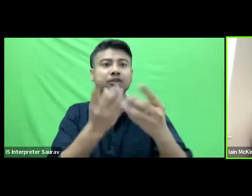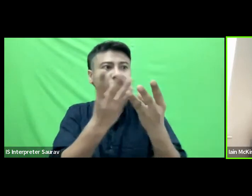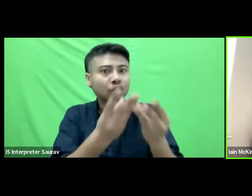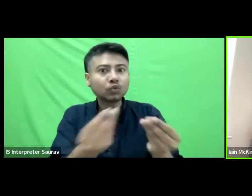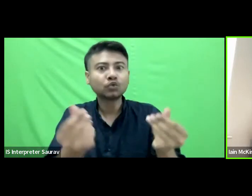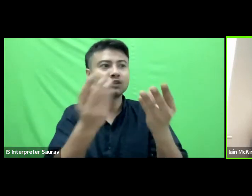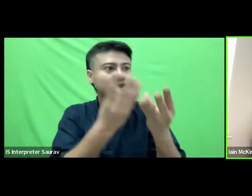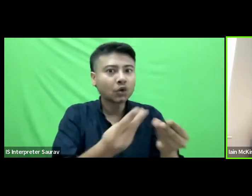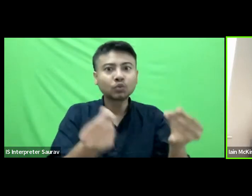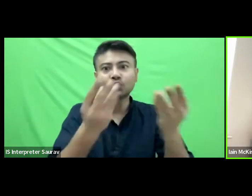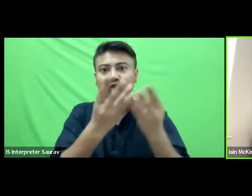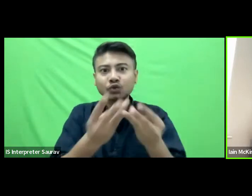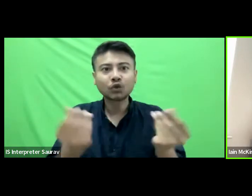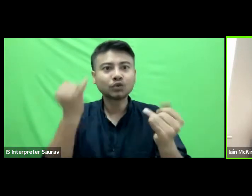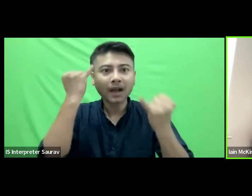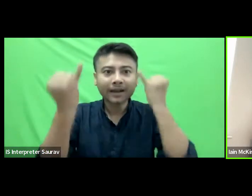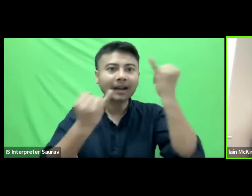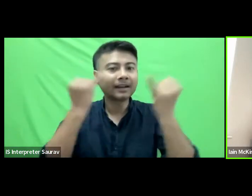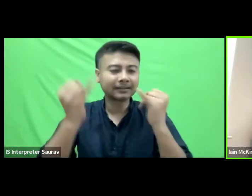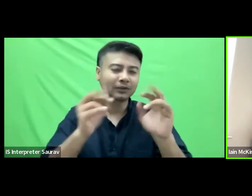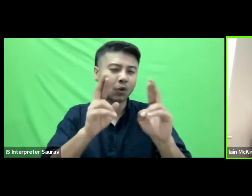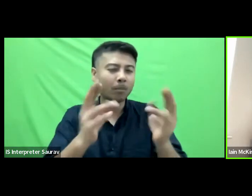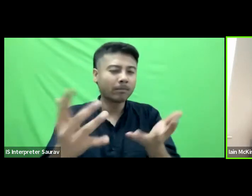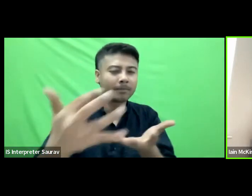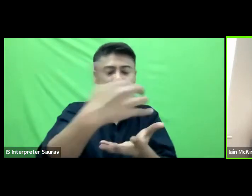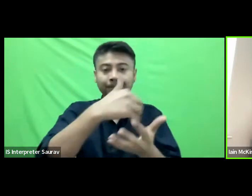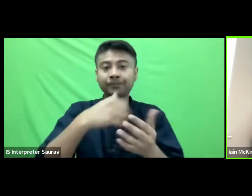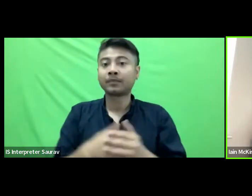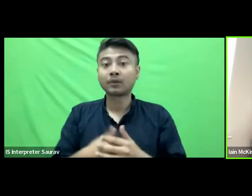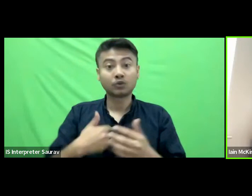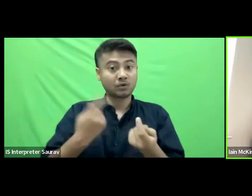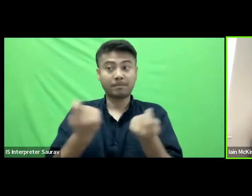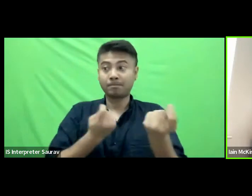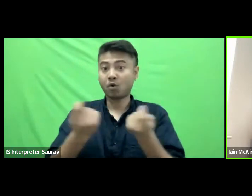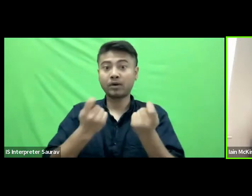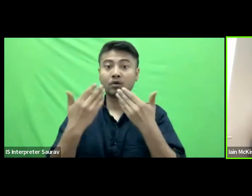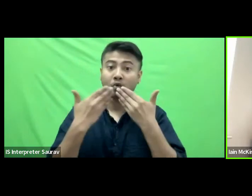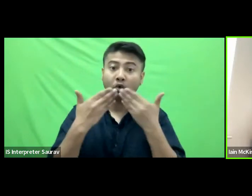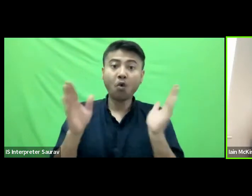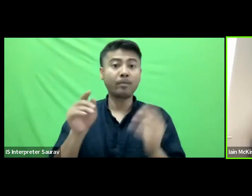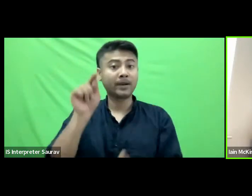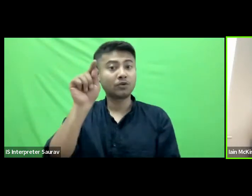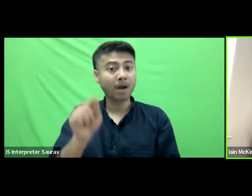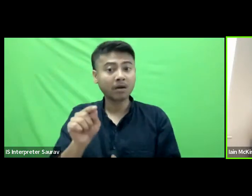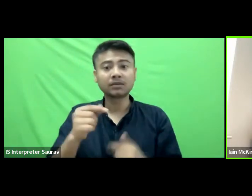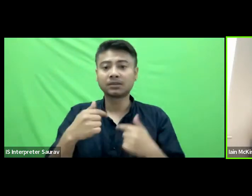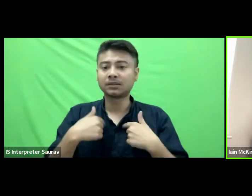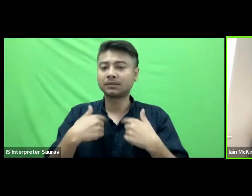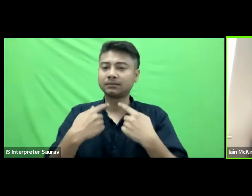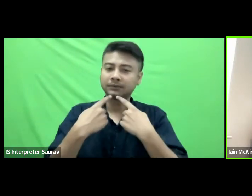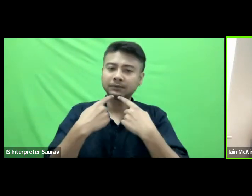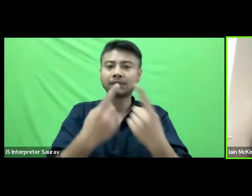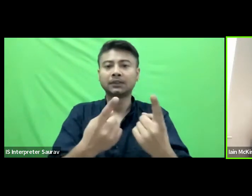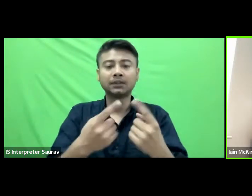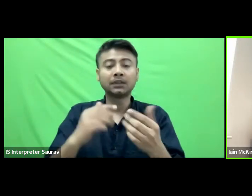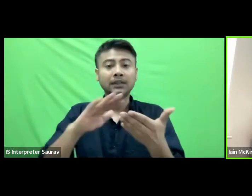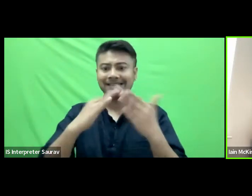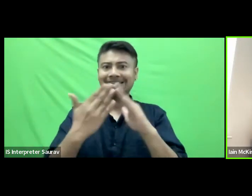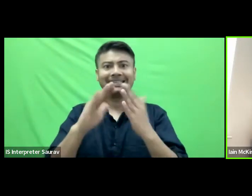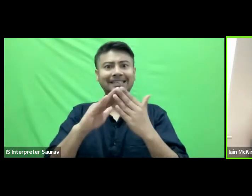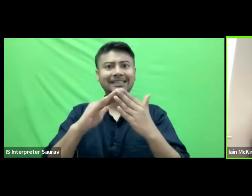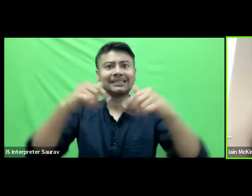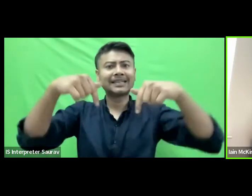kind of opening remarks as moderator, I was posed the question, what are cities doing